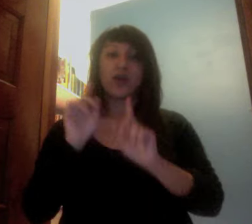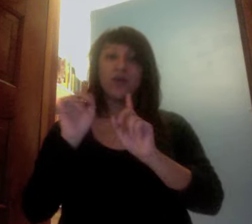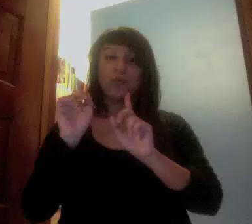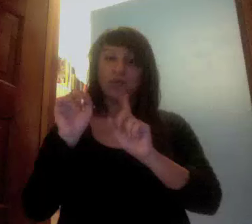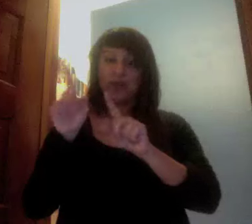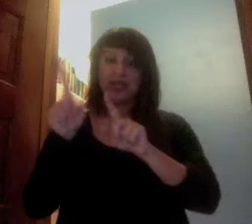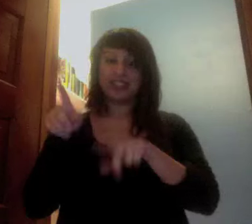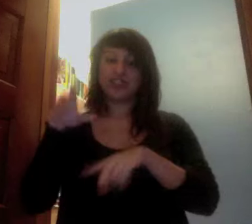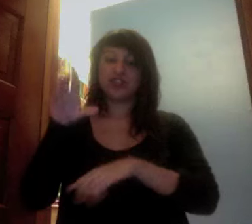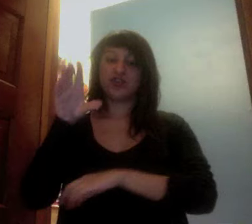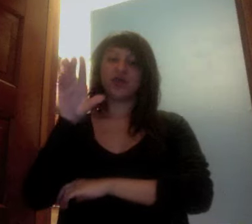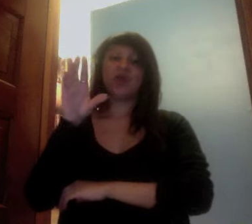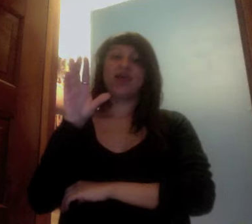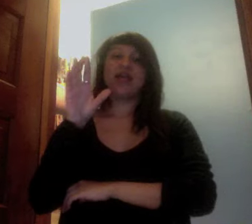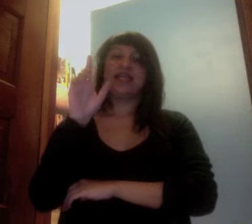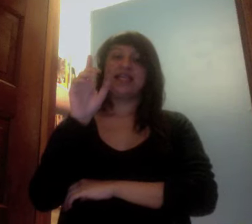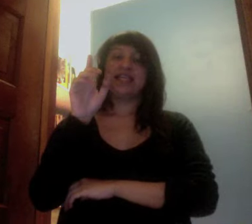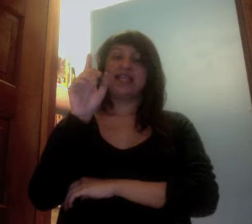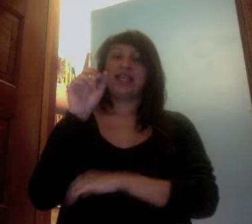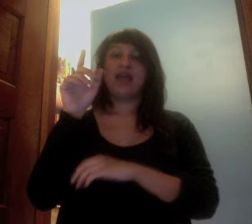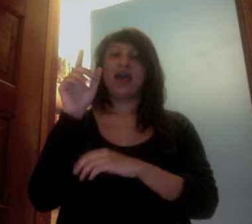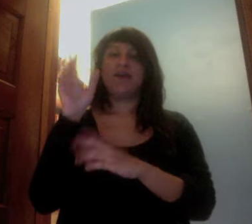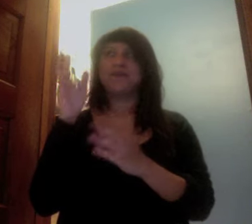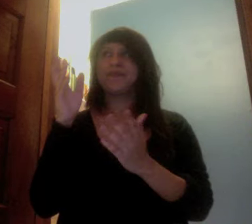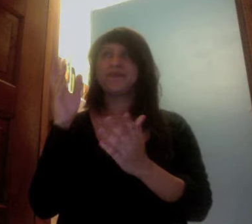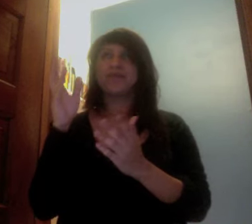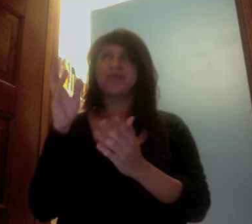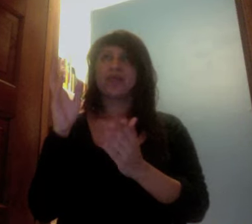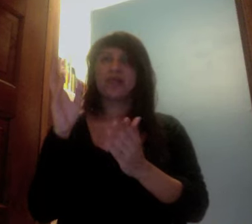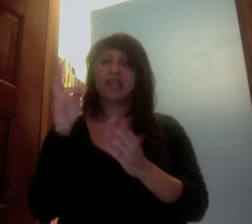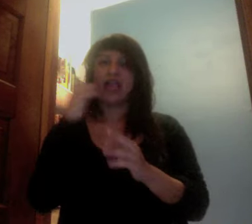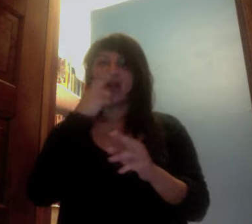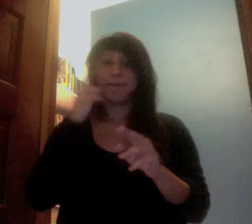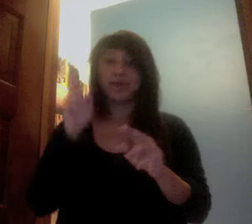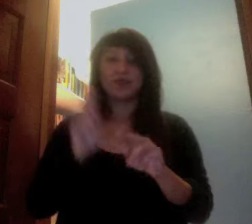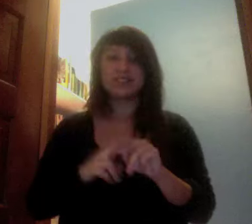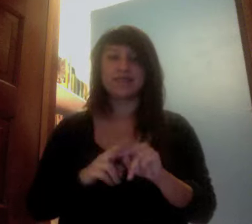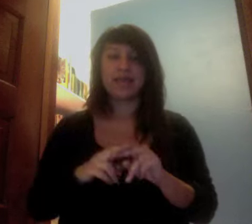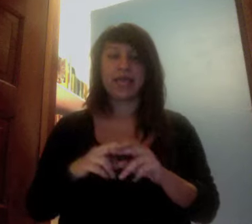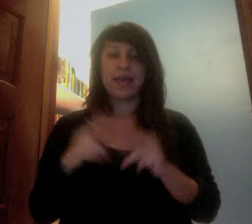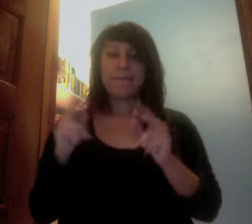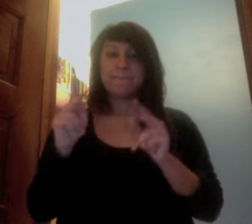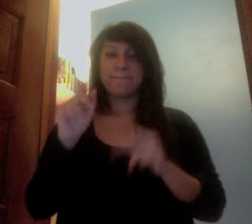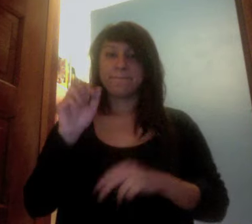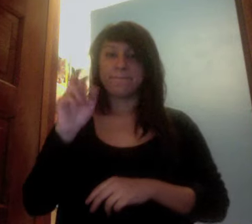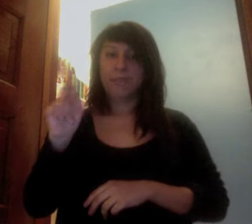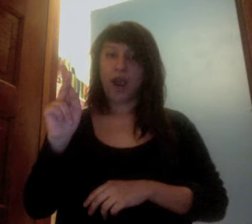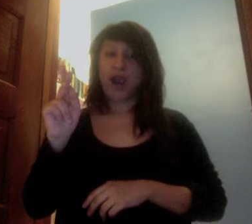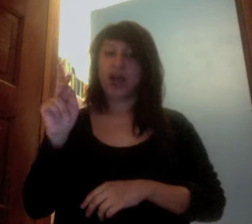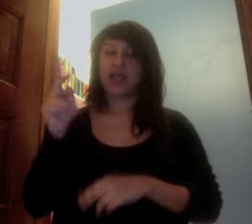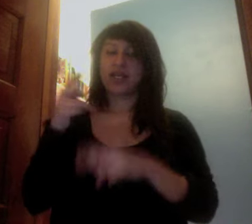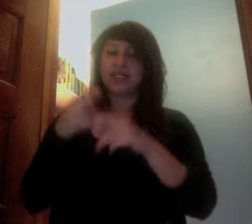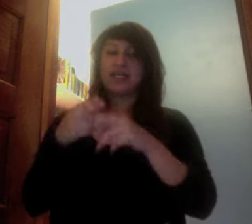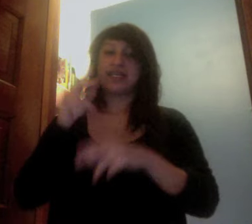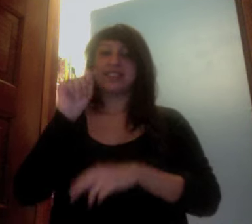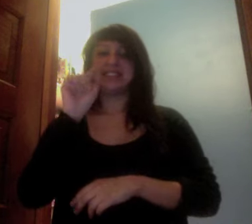Tivoli, and during the warmer months there, it actually operates as an amusement park with